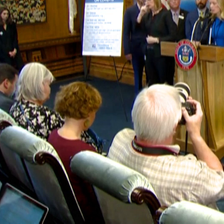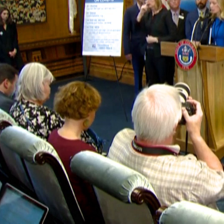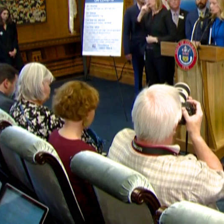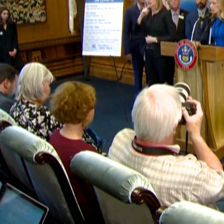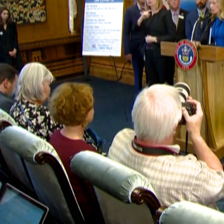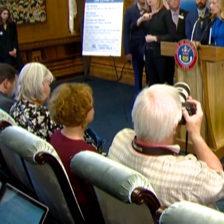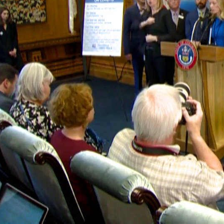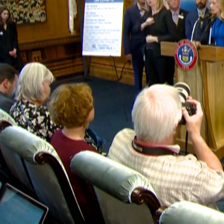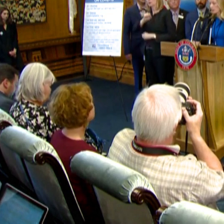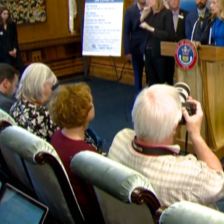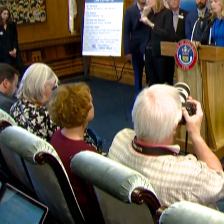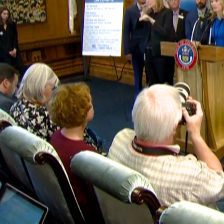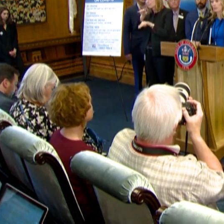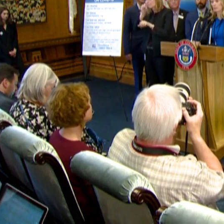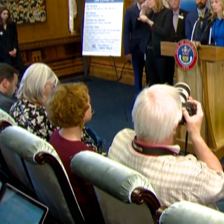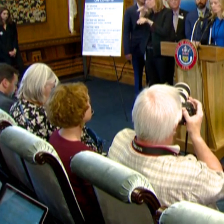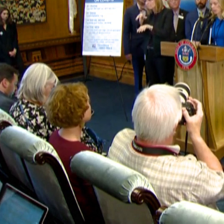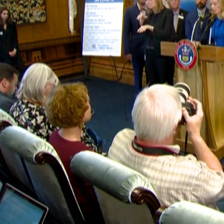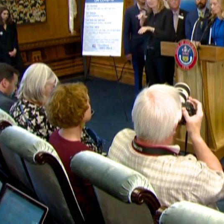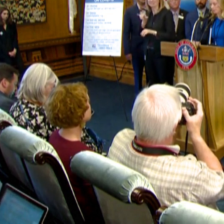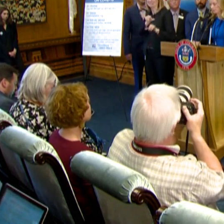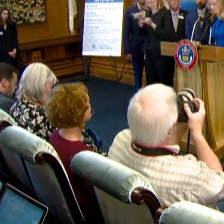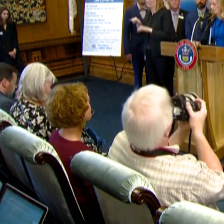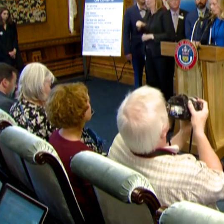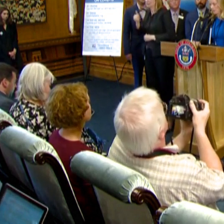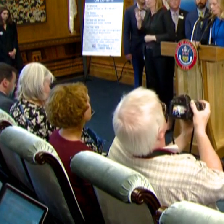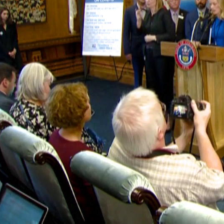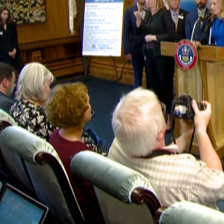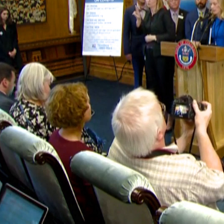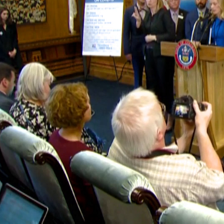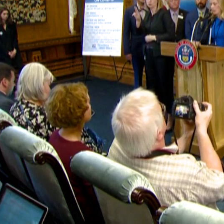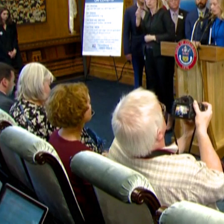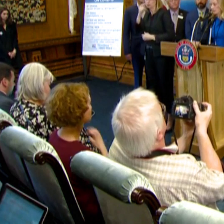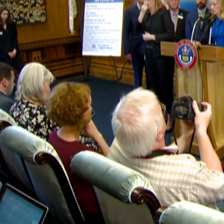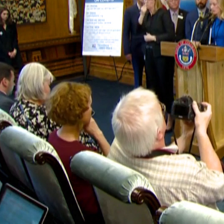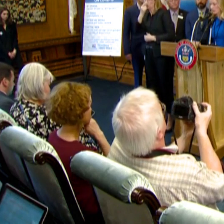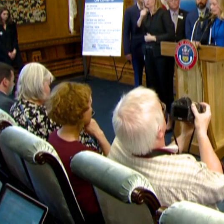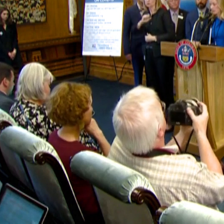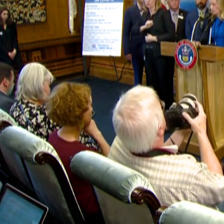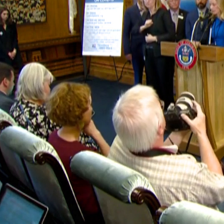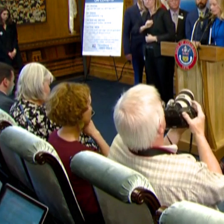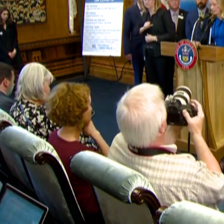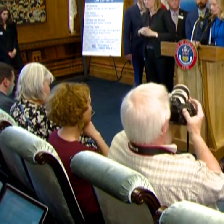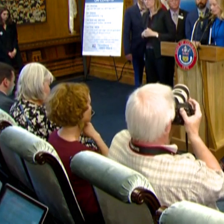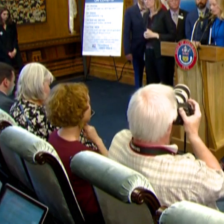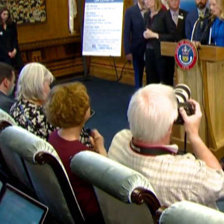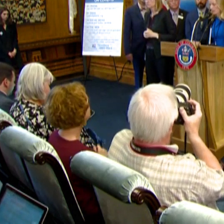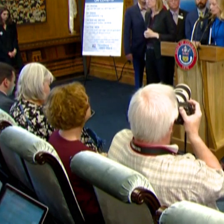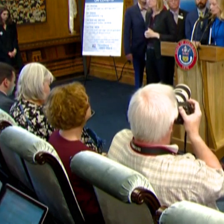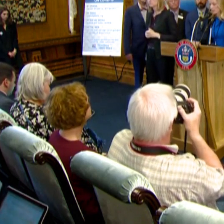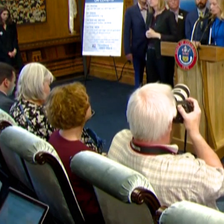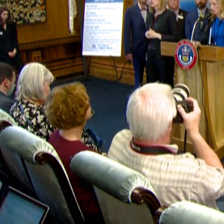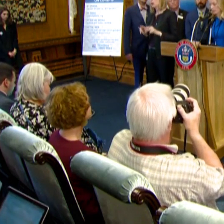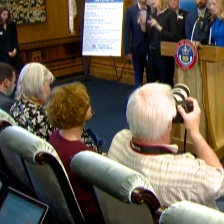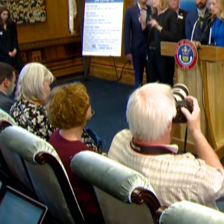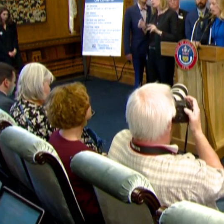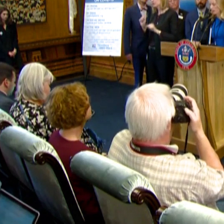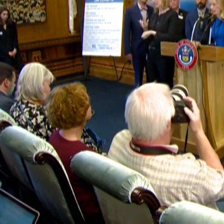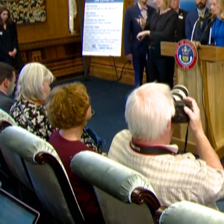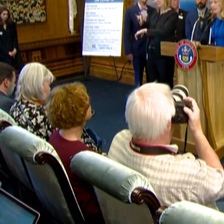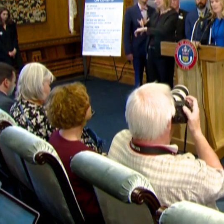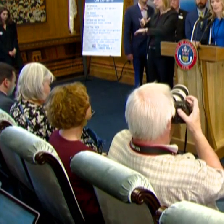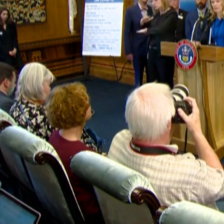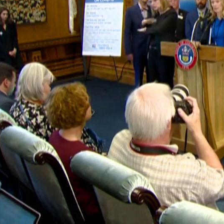similar to how flu and other respiratory viruses spread. It may be possible to get COVID-19 by touching a surface